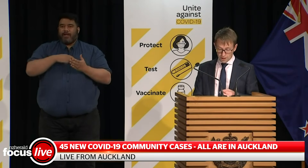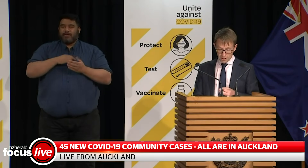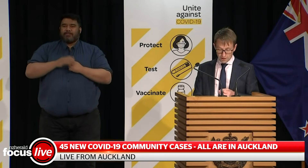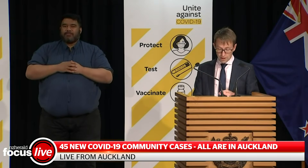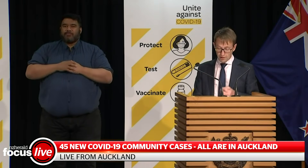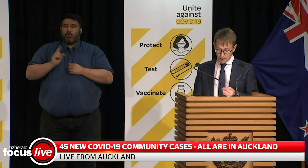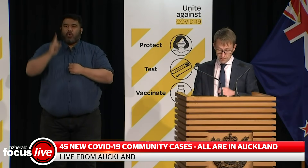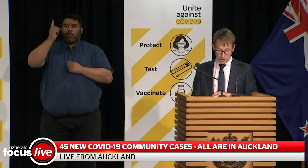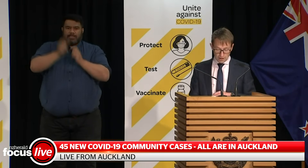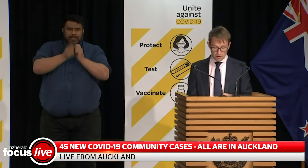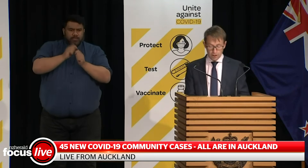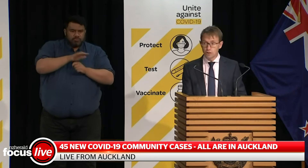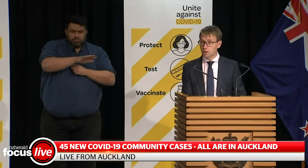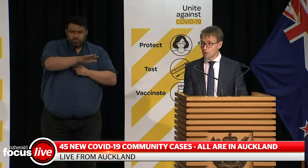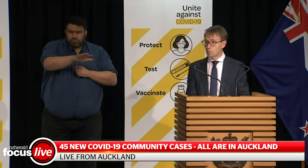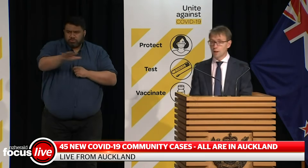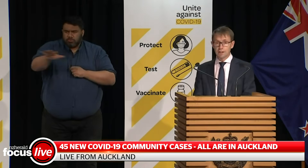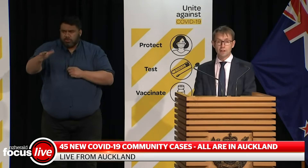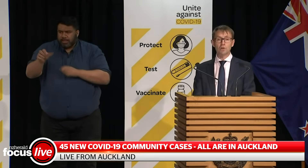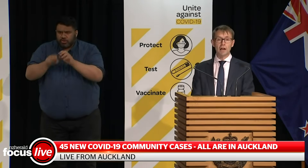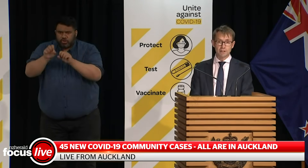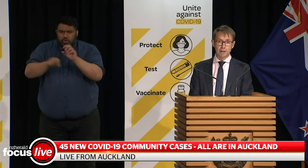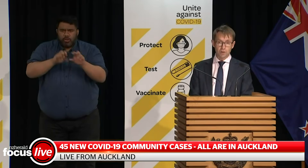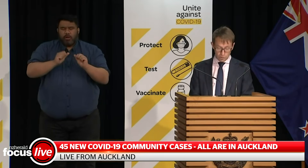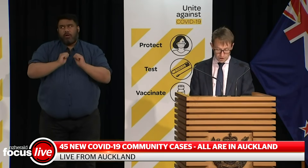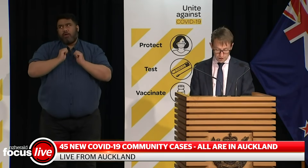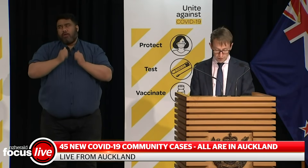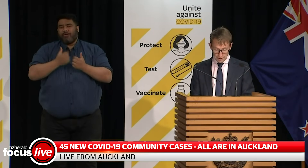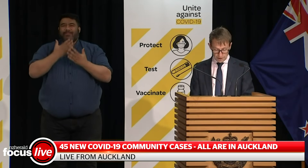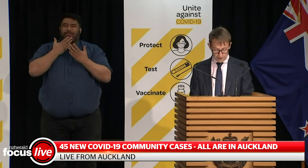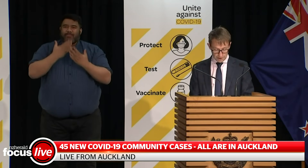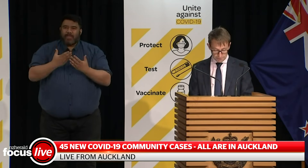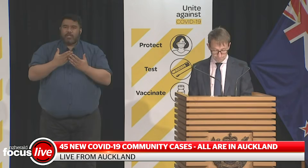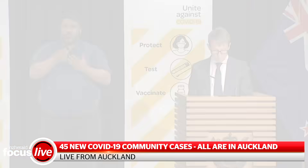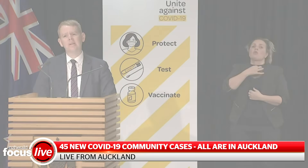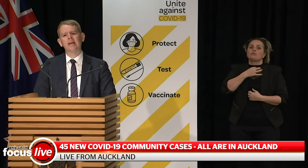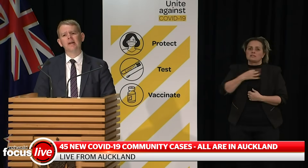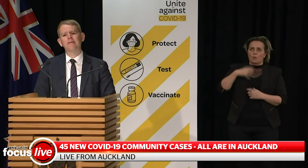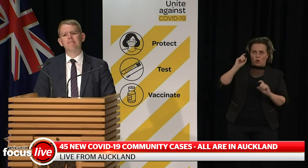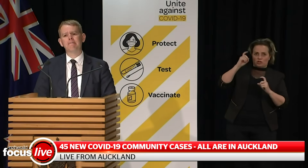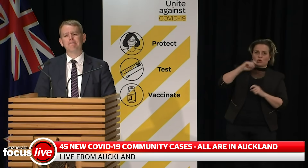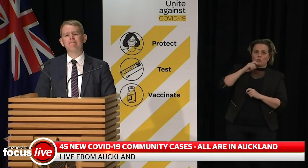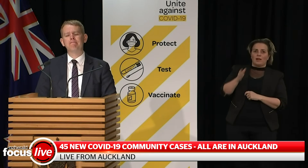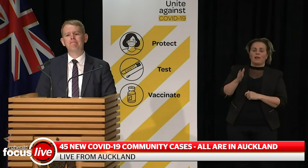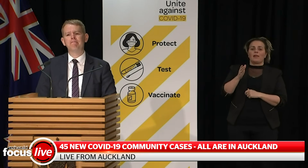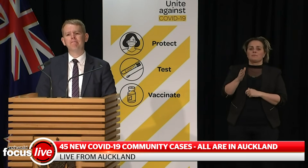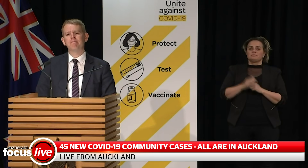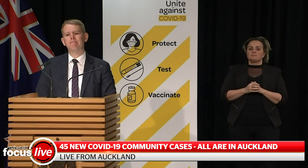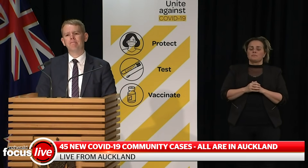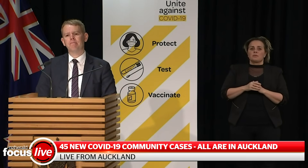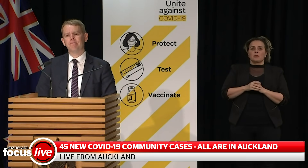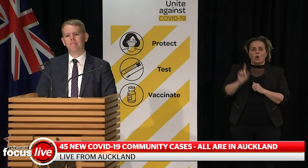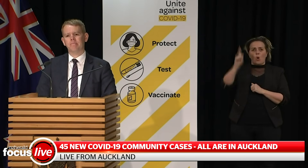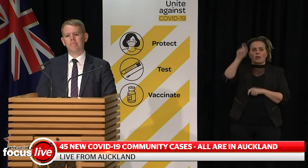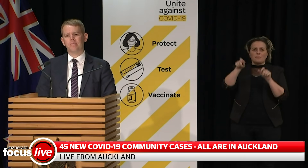across Auckland tell us that. So thank you to everyone again who has been or is being tested. What do you say to people in Auckland who